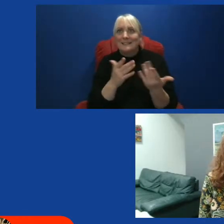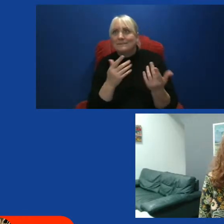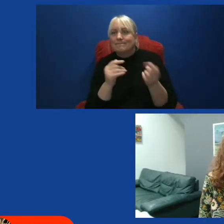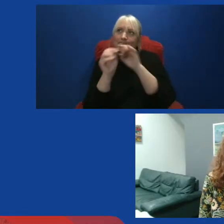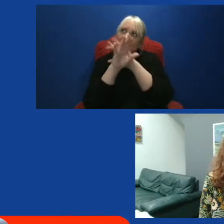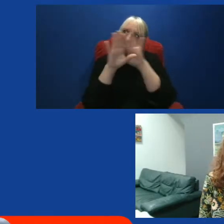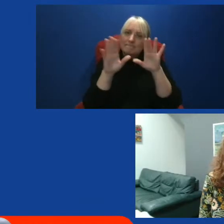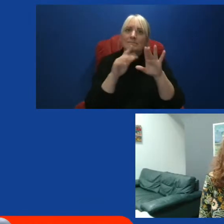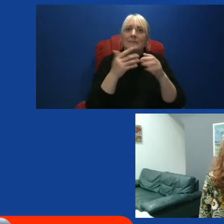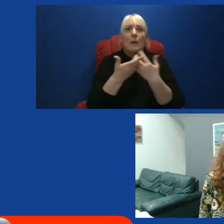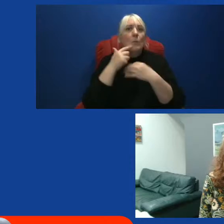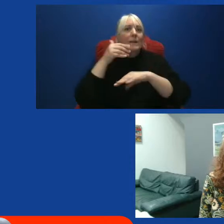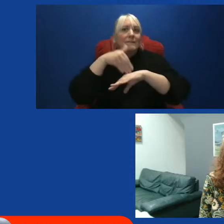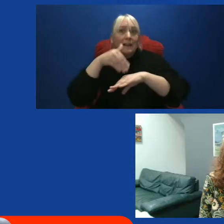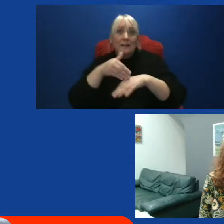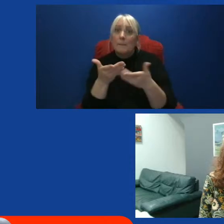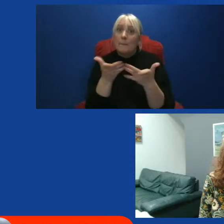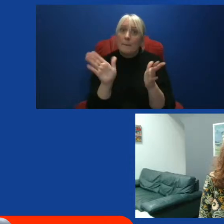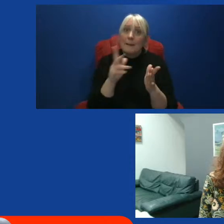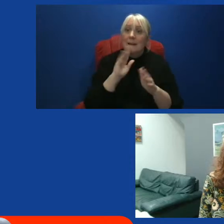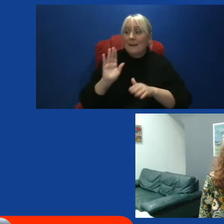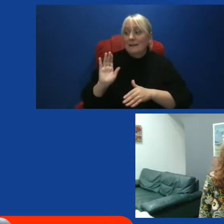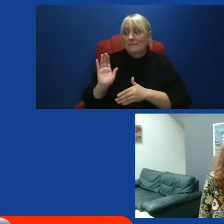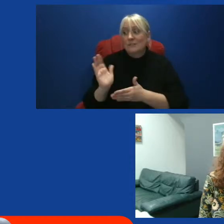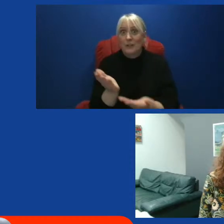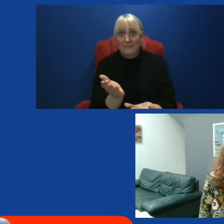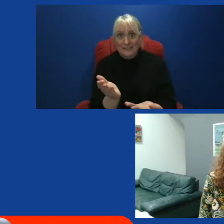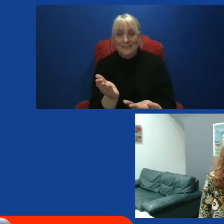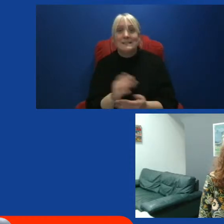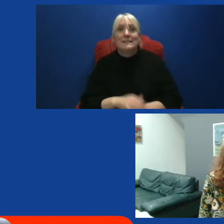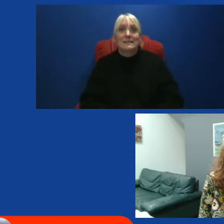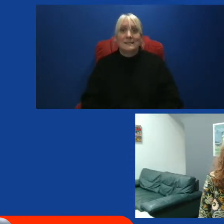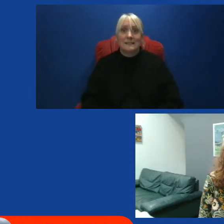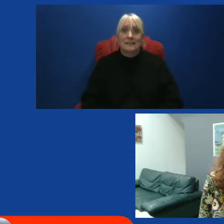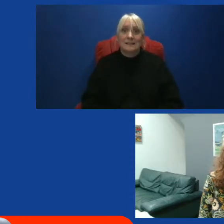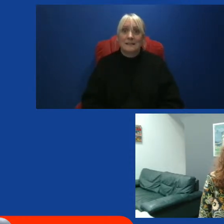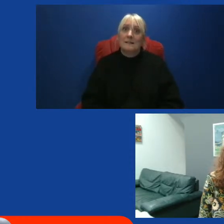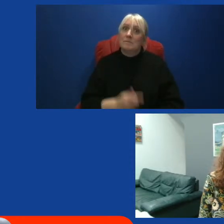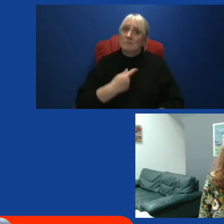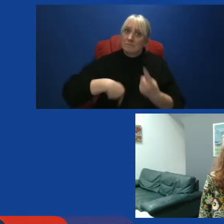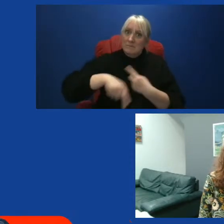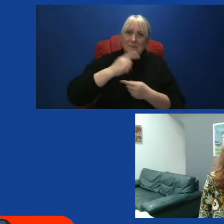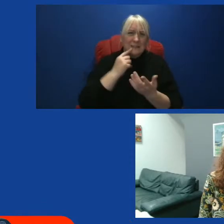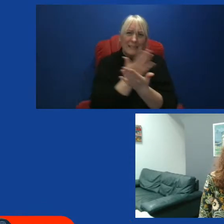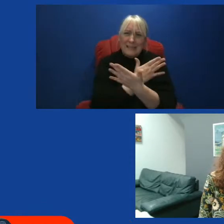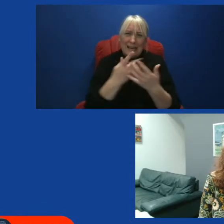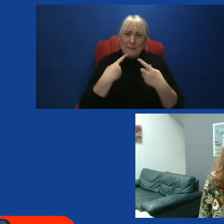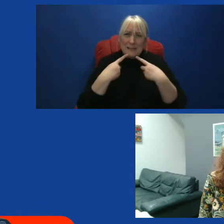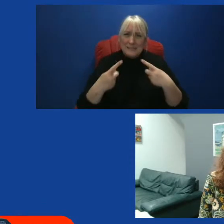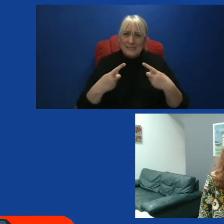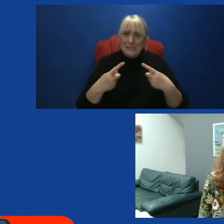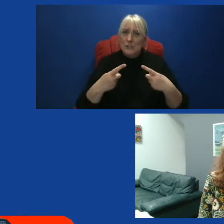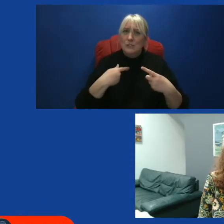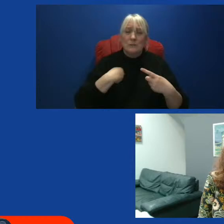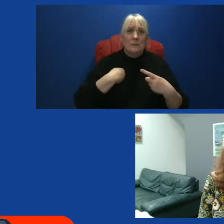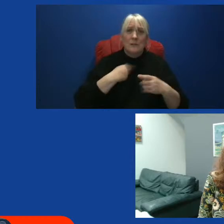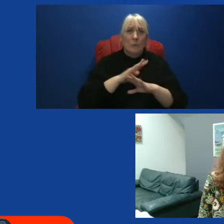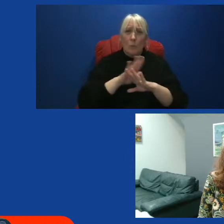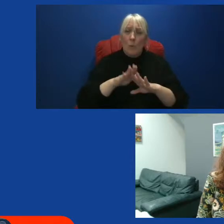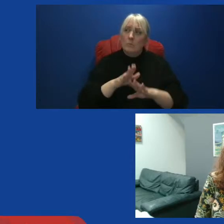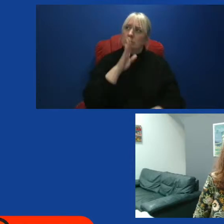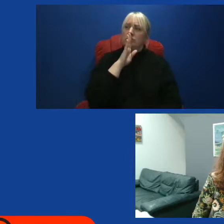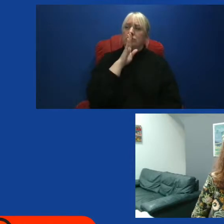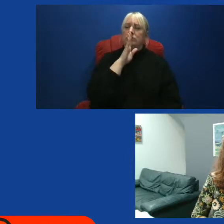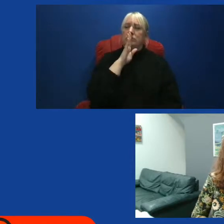to the public and to the services that our members provide. But a very clear and strong message that we are not going to be silent on this. We are going to